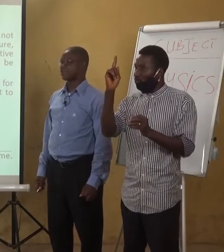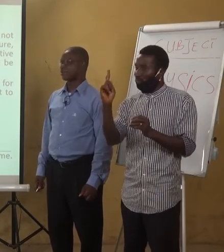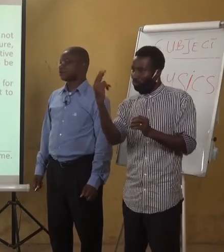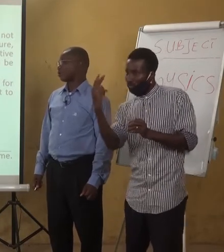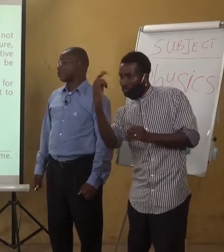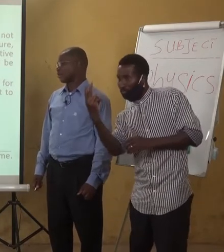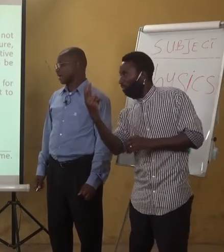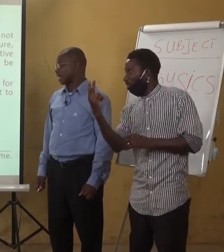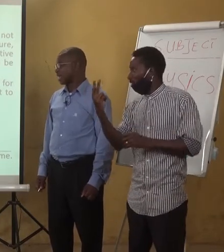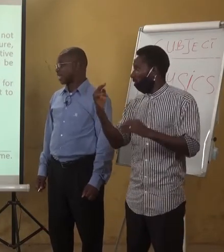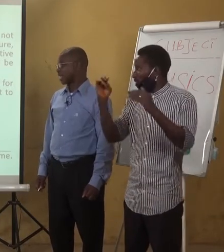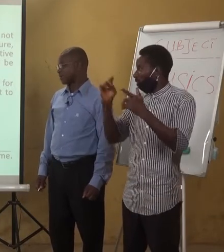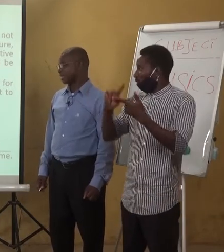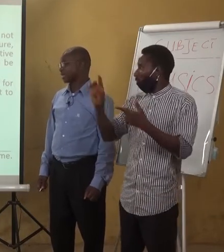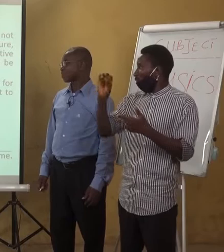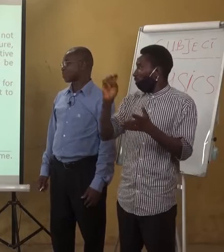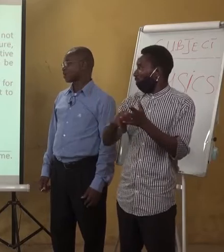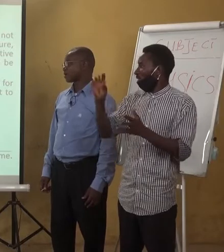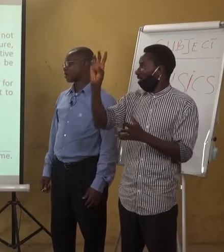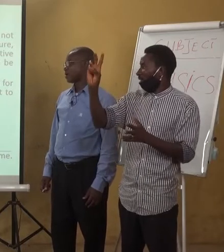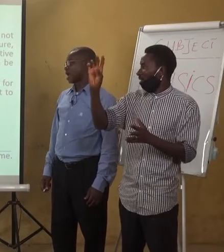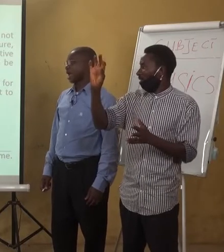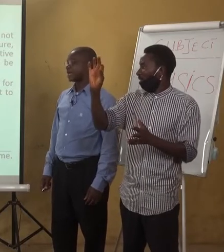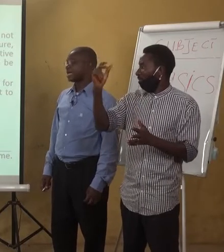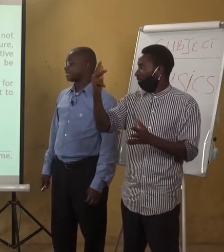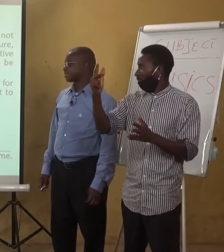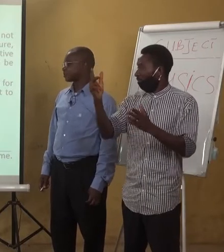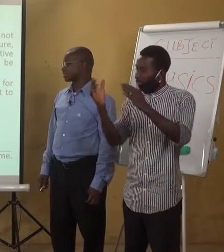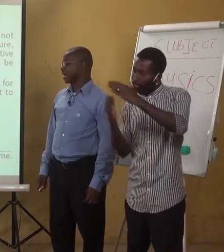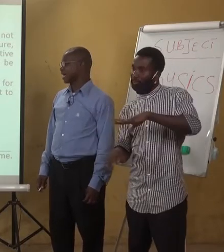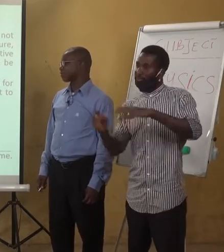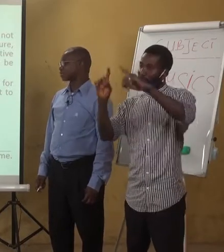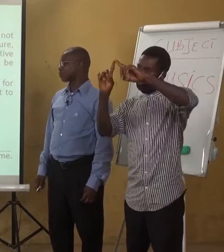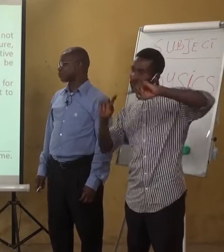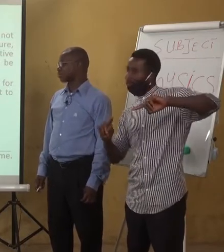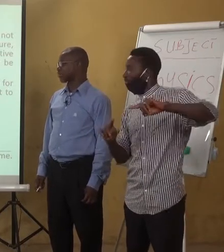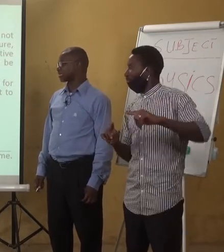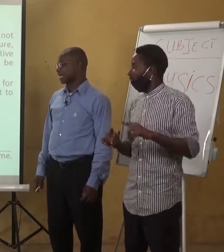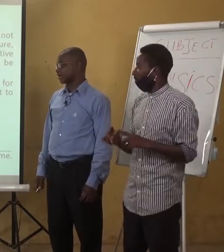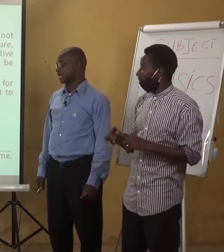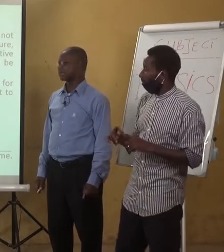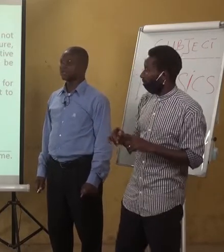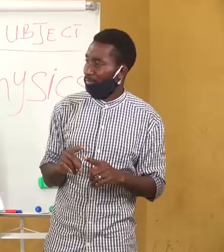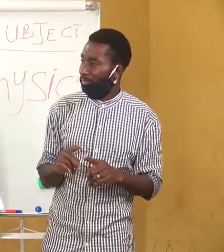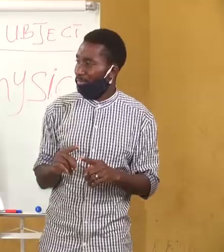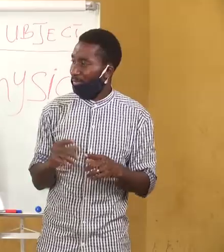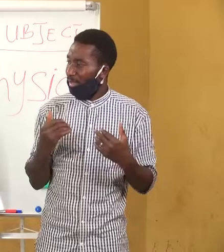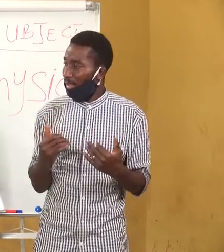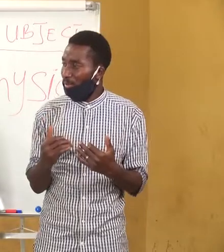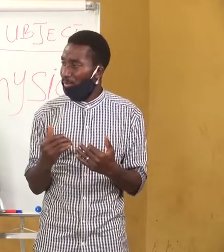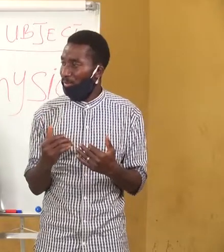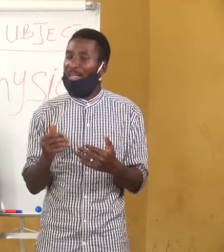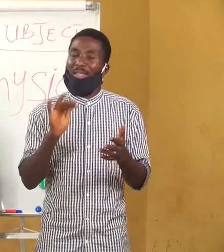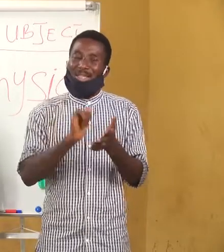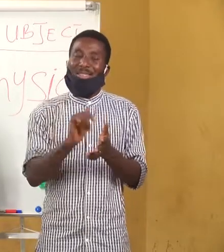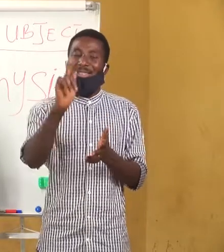0.693 over lambda. And that t subscript half is what we refer to as half-life.